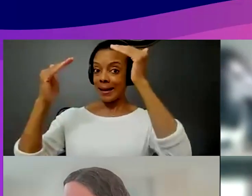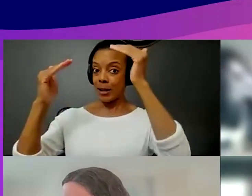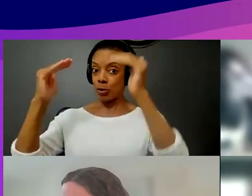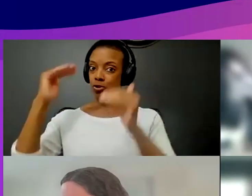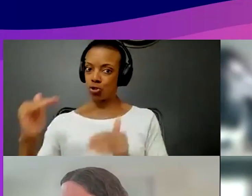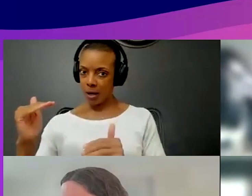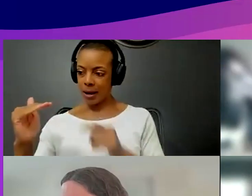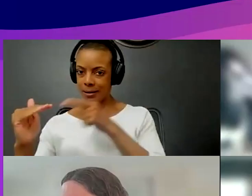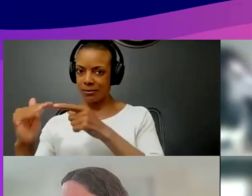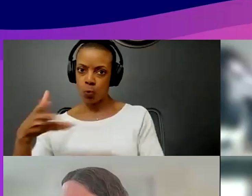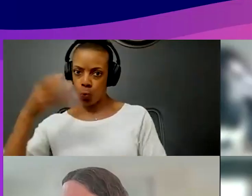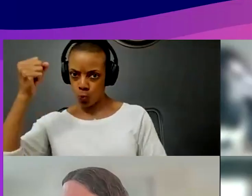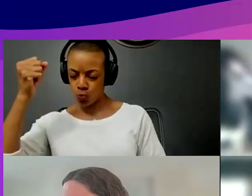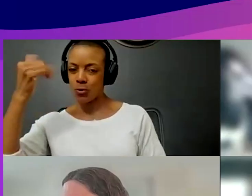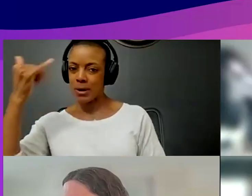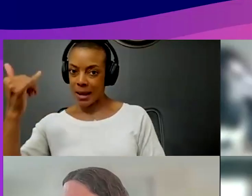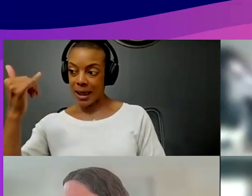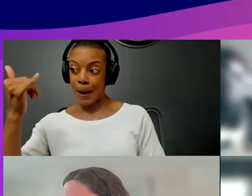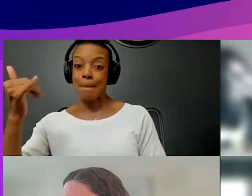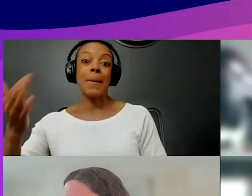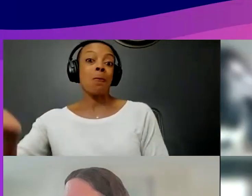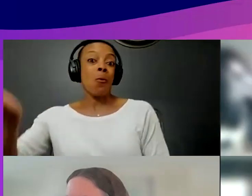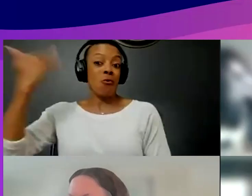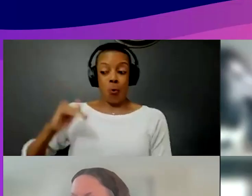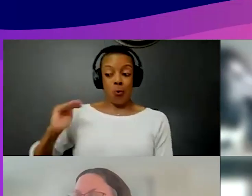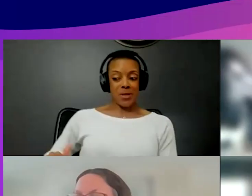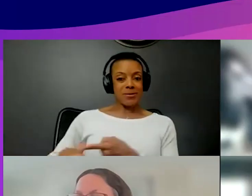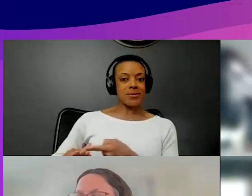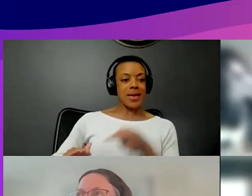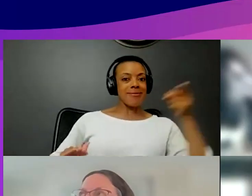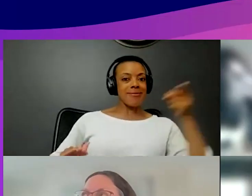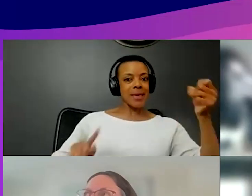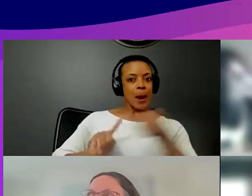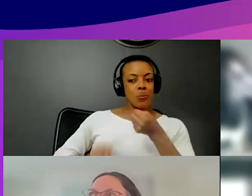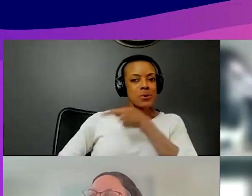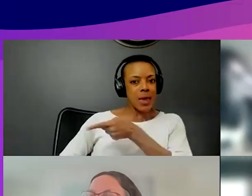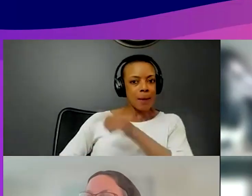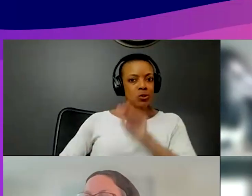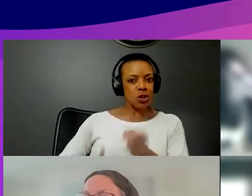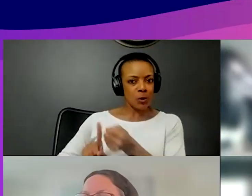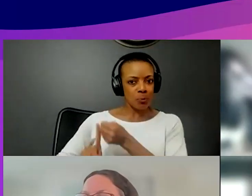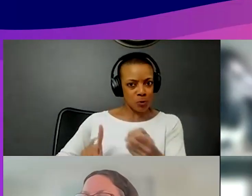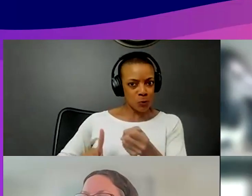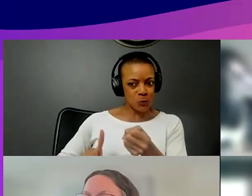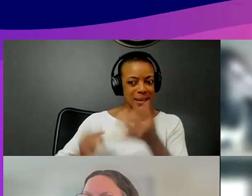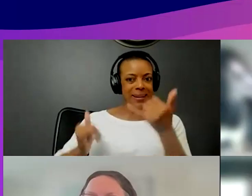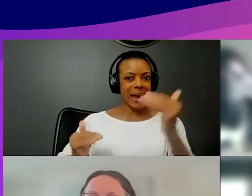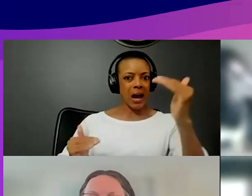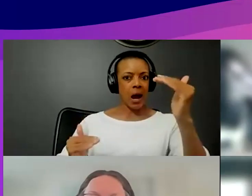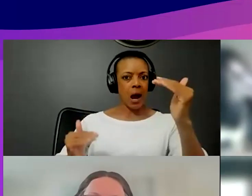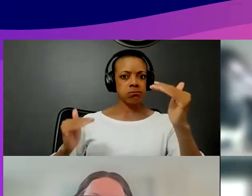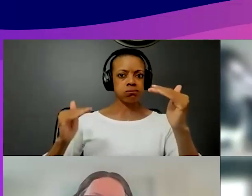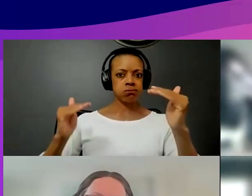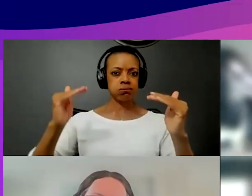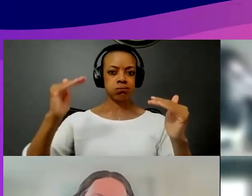now is in a caregiver role. And I guess I think of my guess is I can think of examples. My guess is that's not super uncommon.